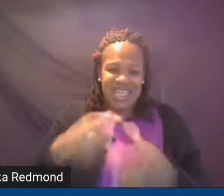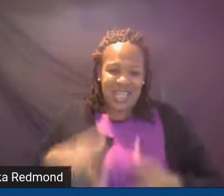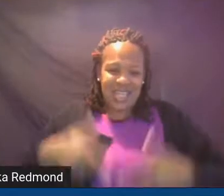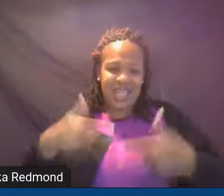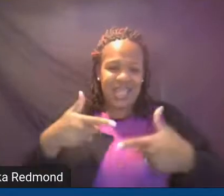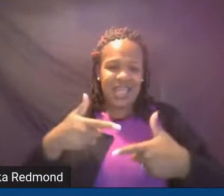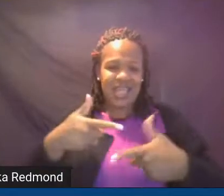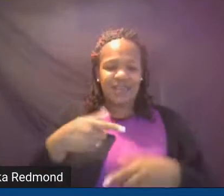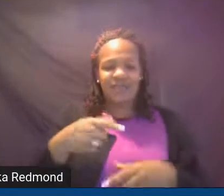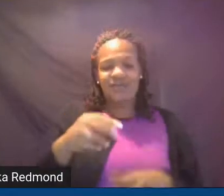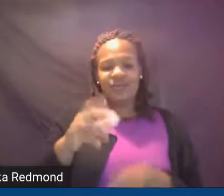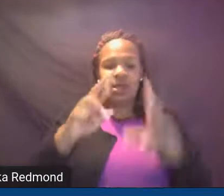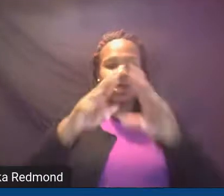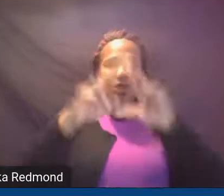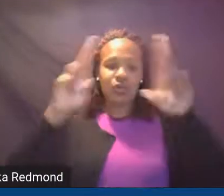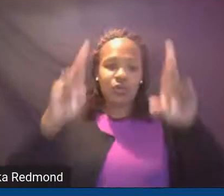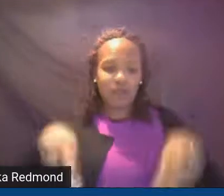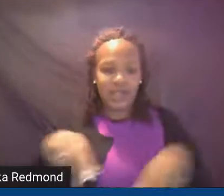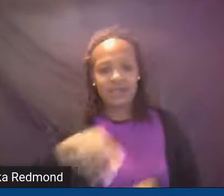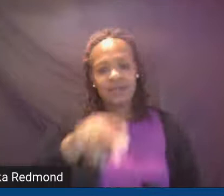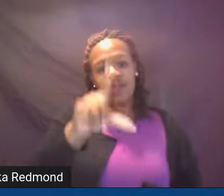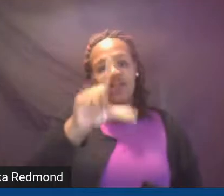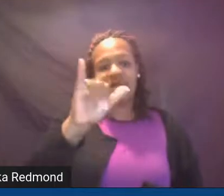resume or in the LinkedIn profile or